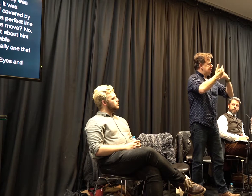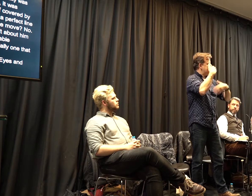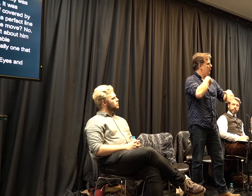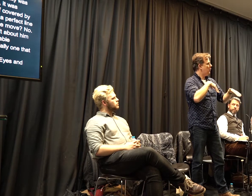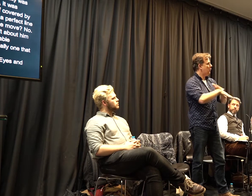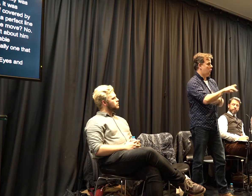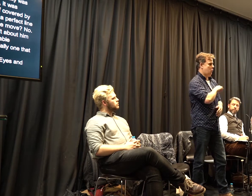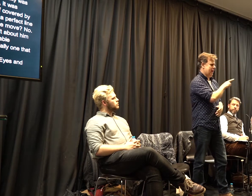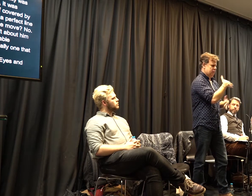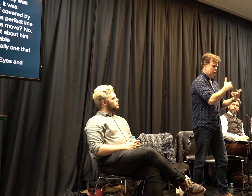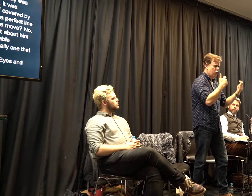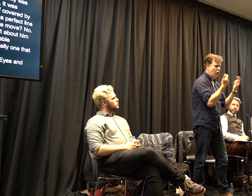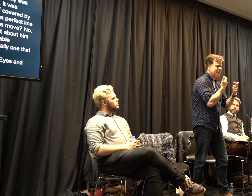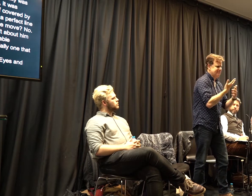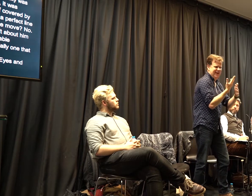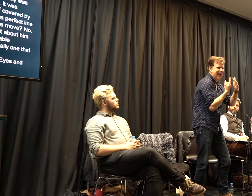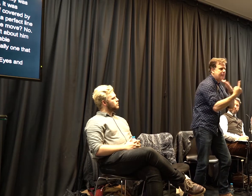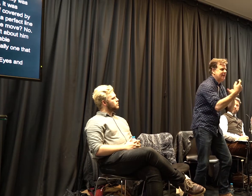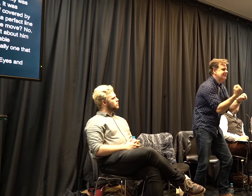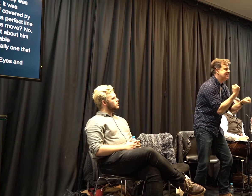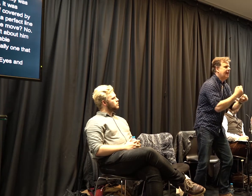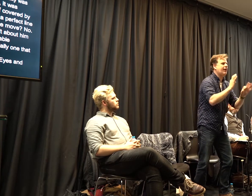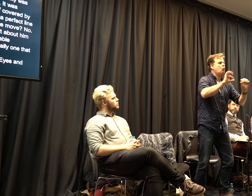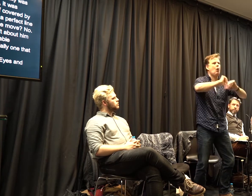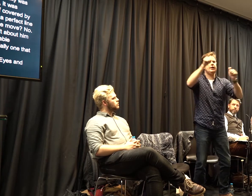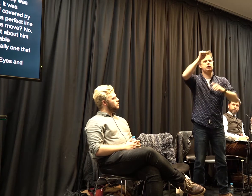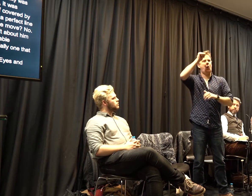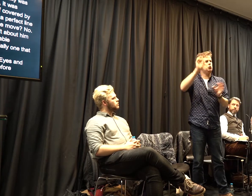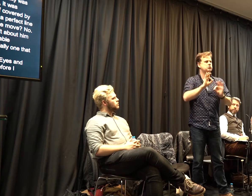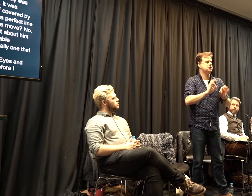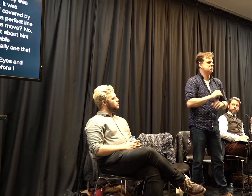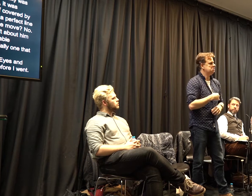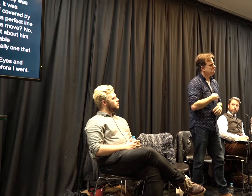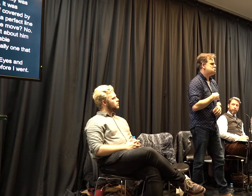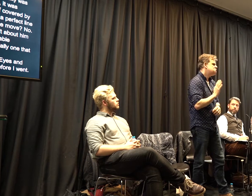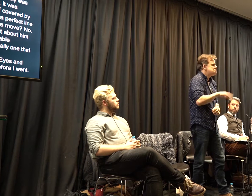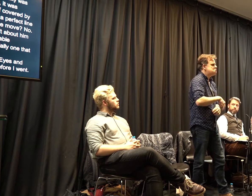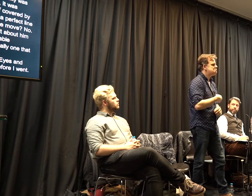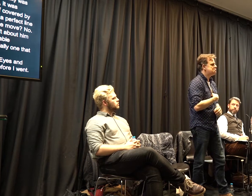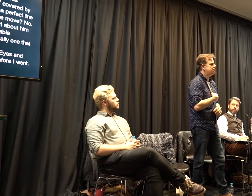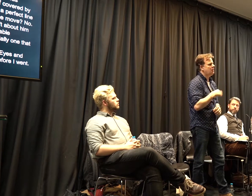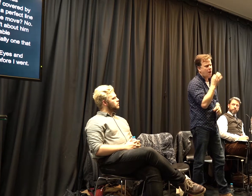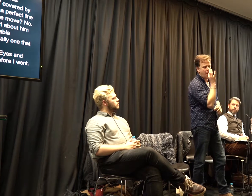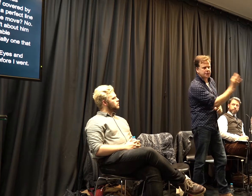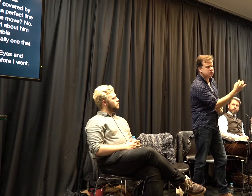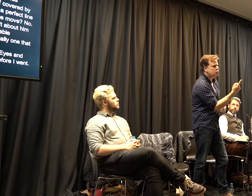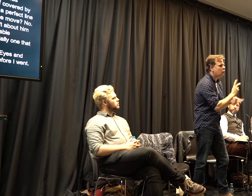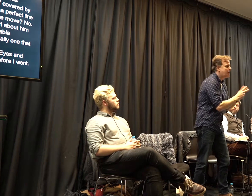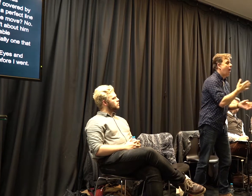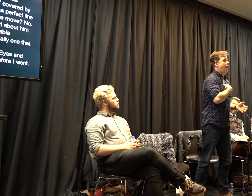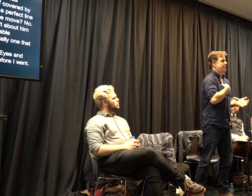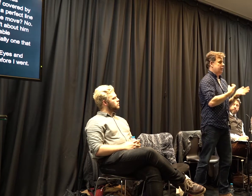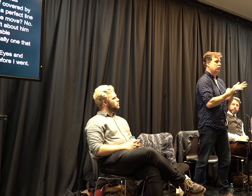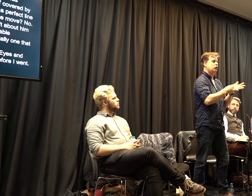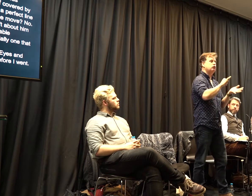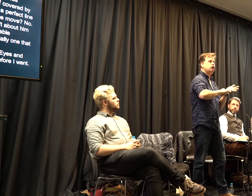comedy. I was apprehensive before I went. It wasn't a well-known West End